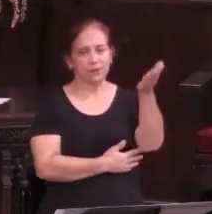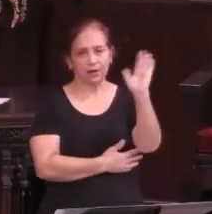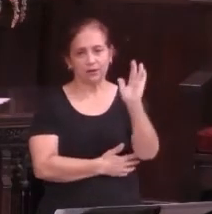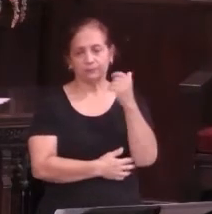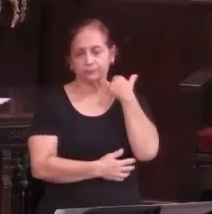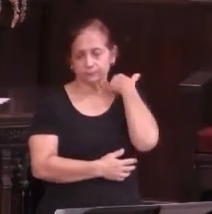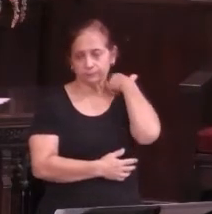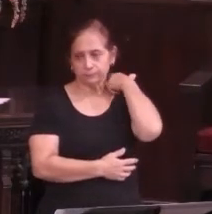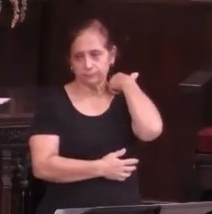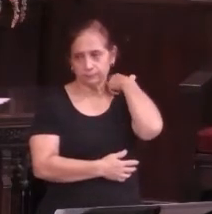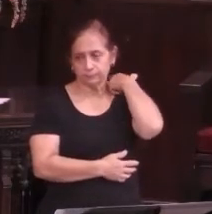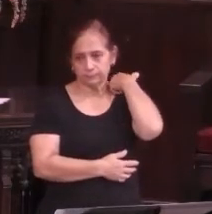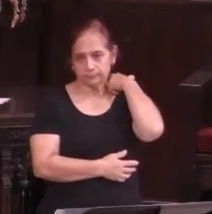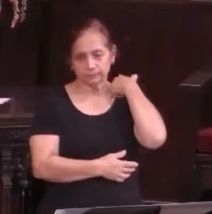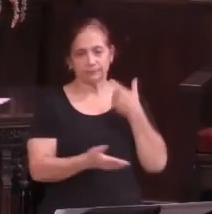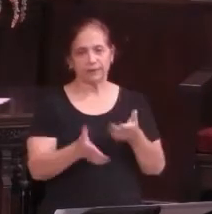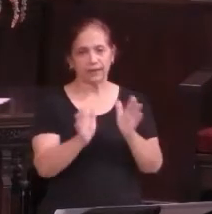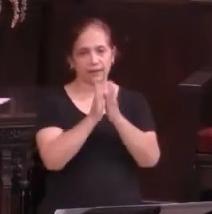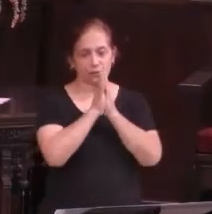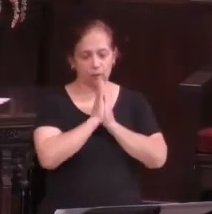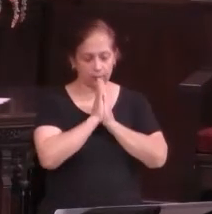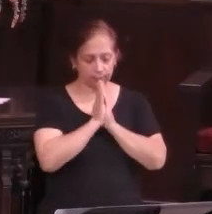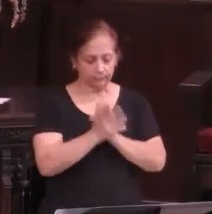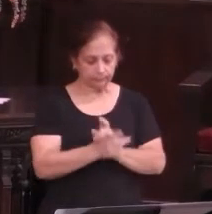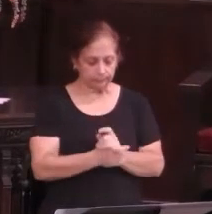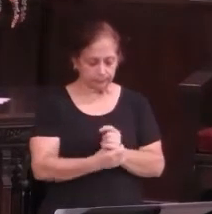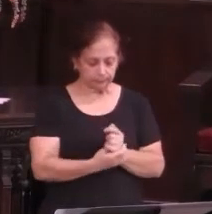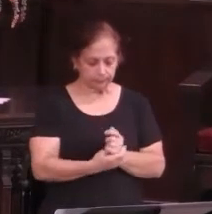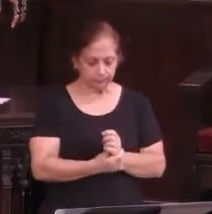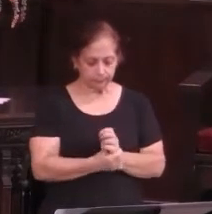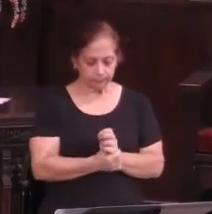to God. Let us pray.